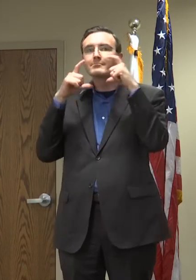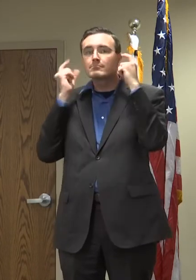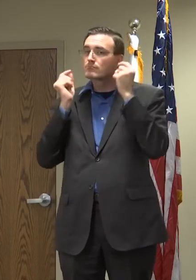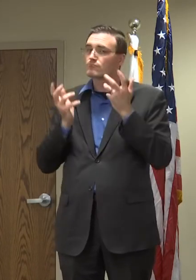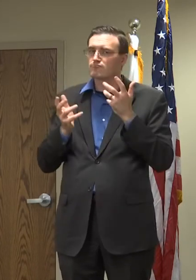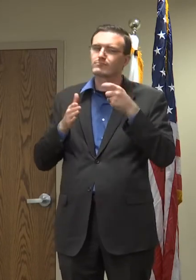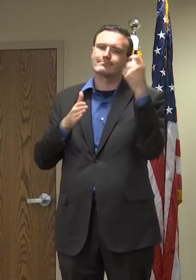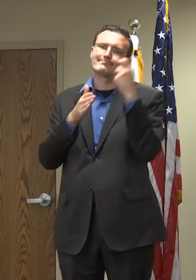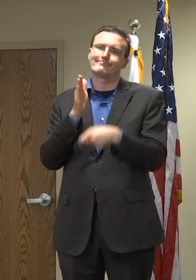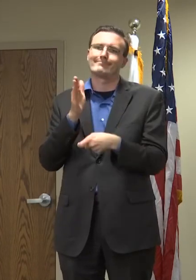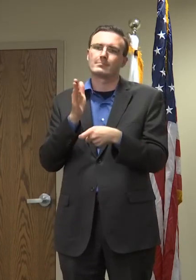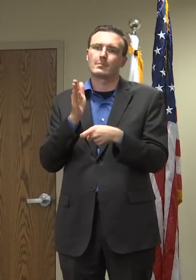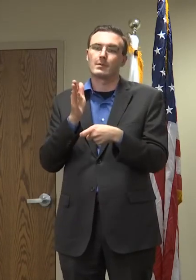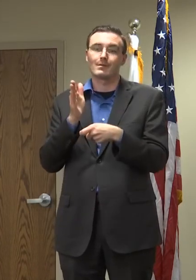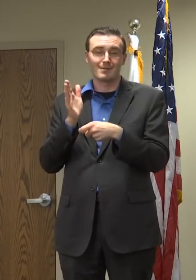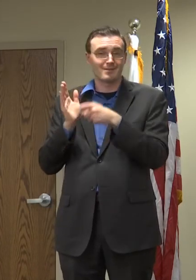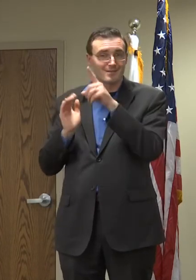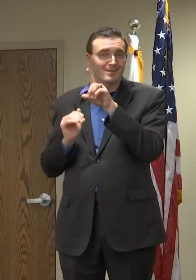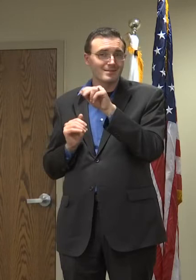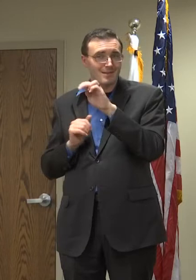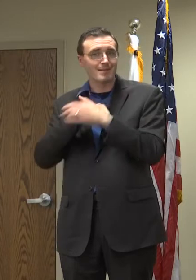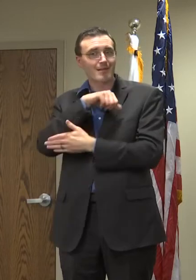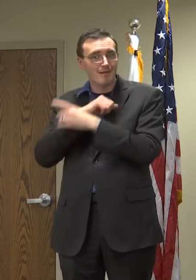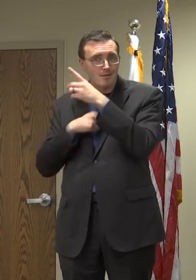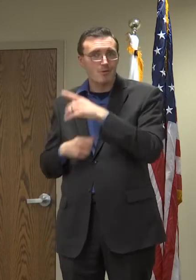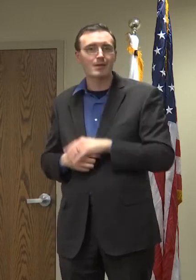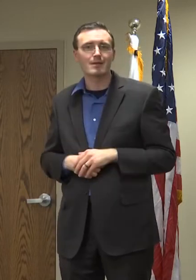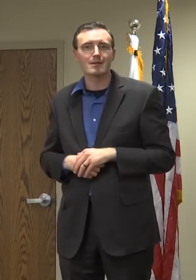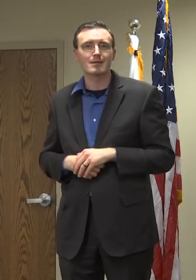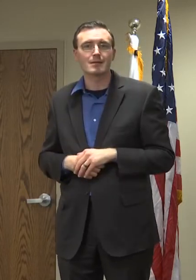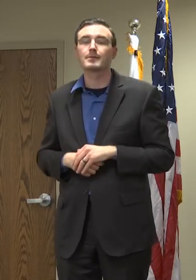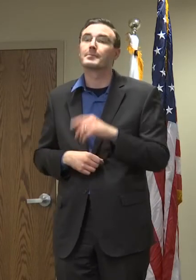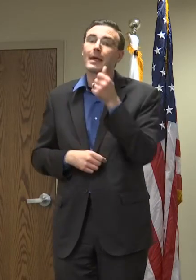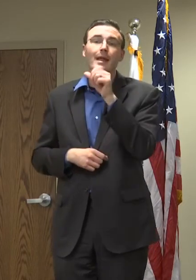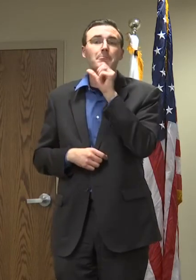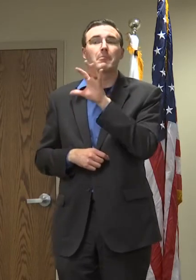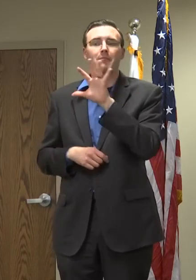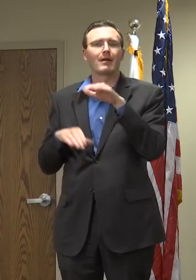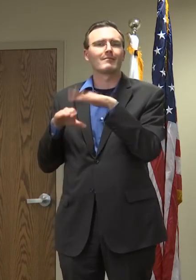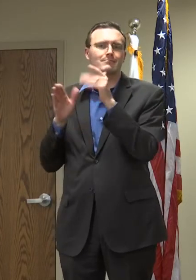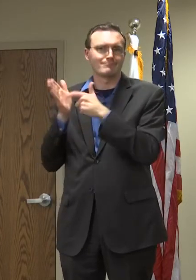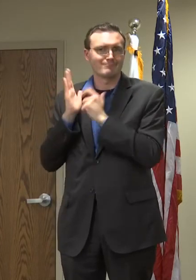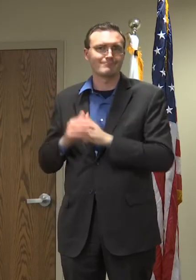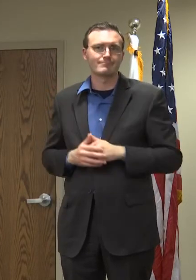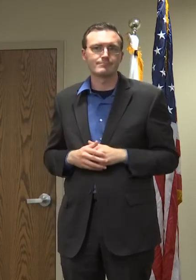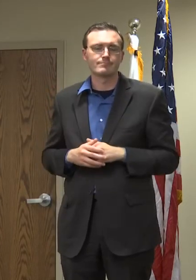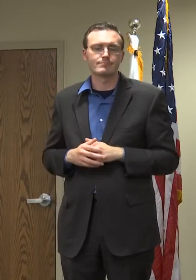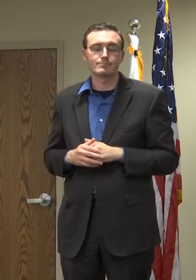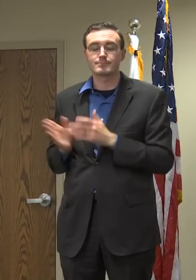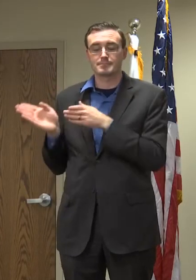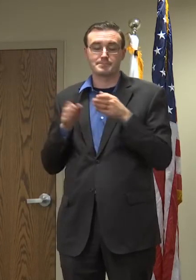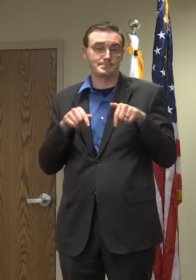need to pay close attention to. The numbers in Illinois are also somewhat cause for concern. Dr. Martell just